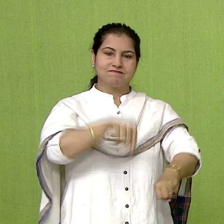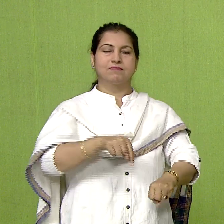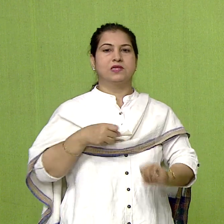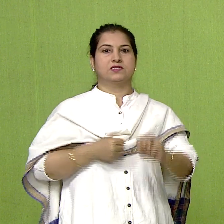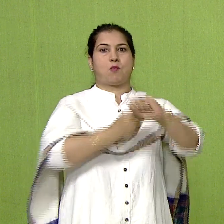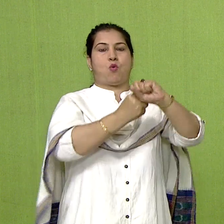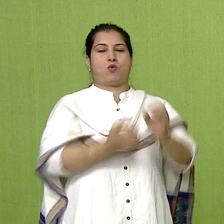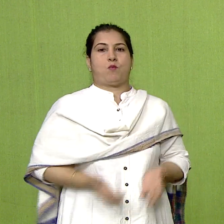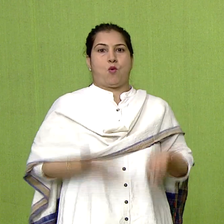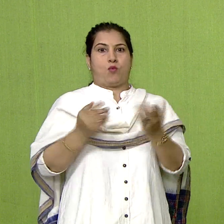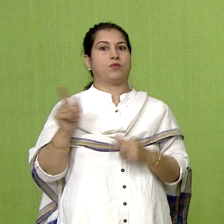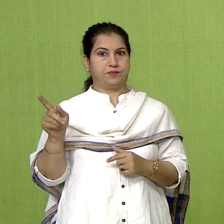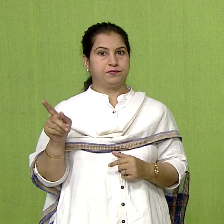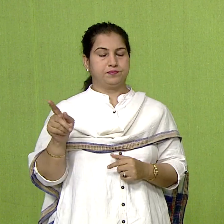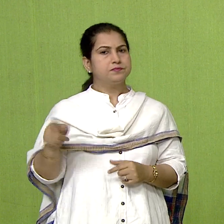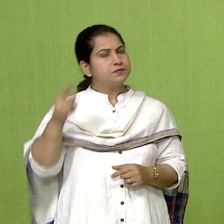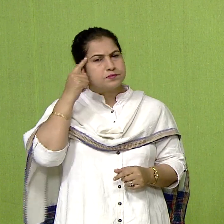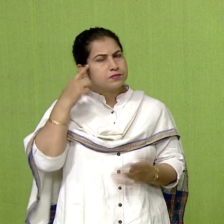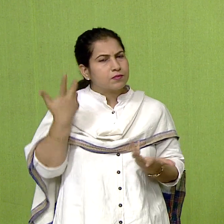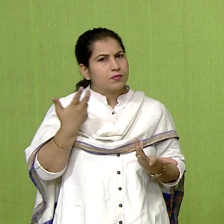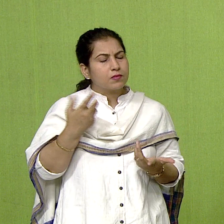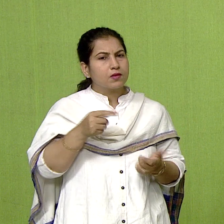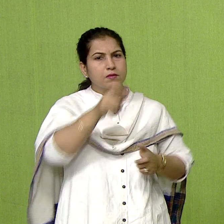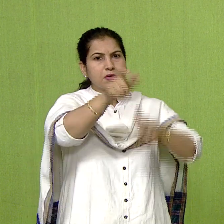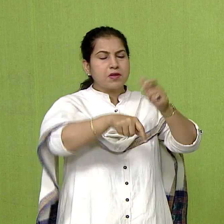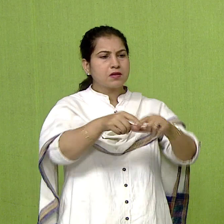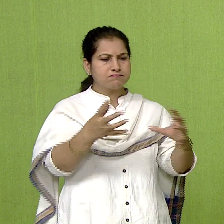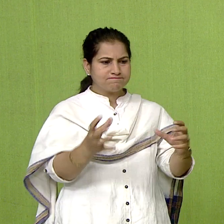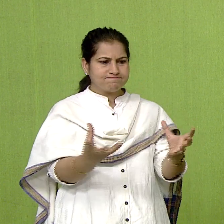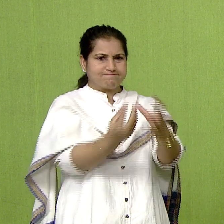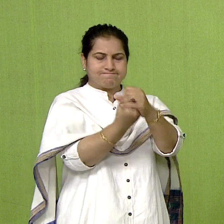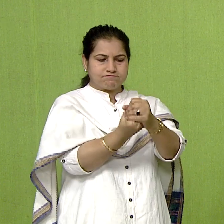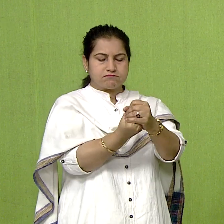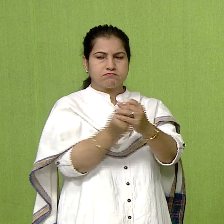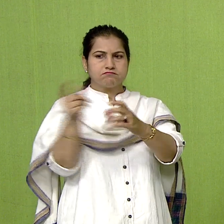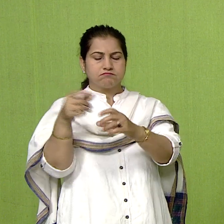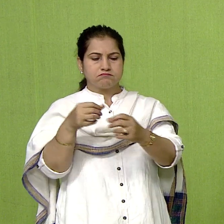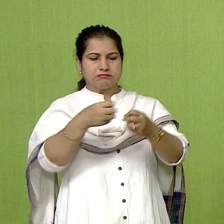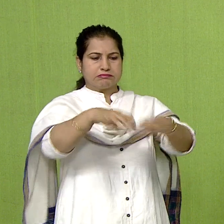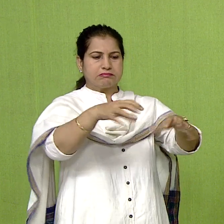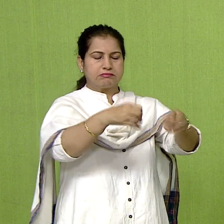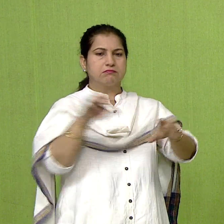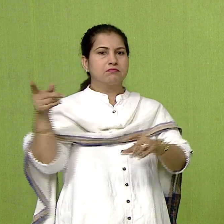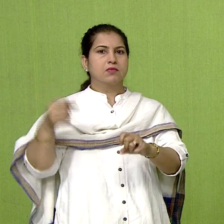He took steps to suppress the feeling of nationalism among Indians.